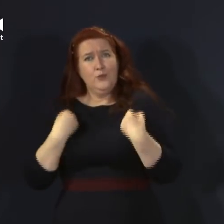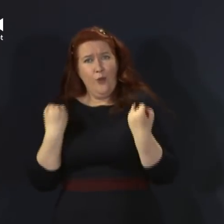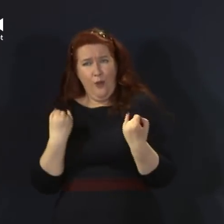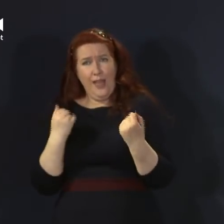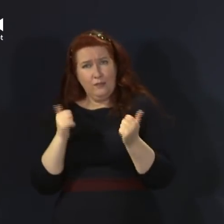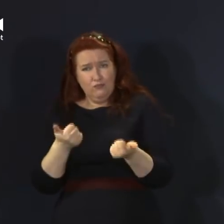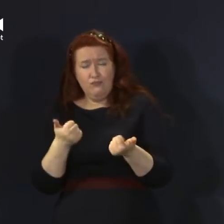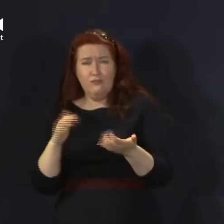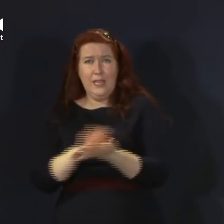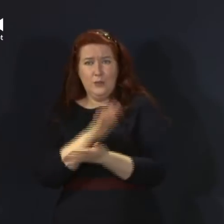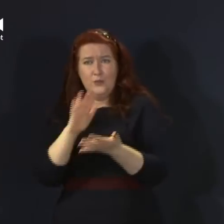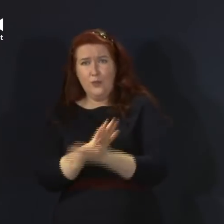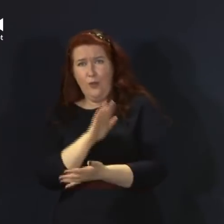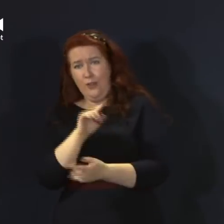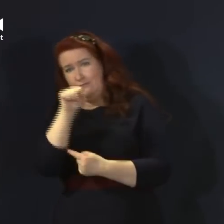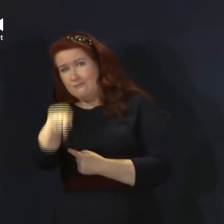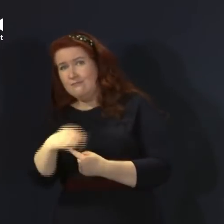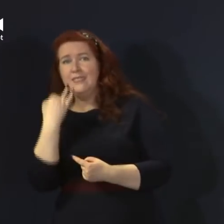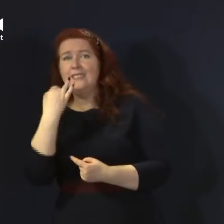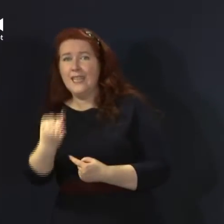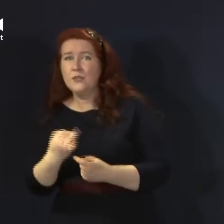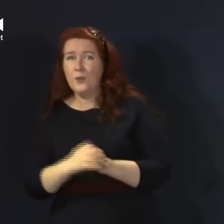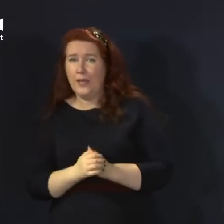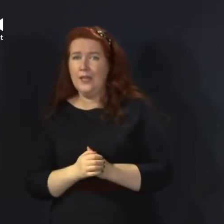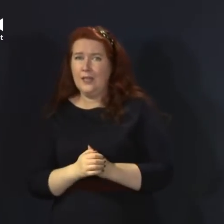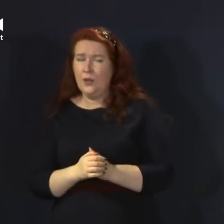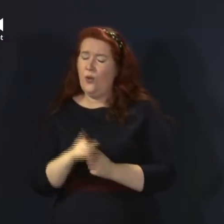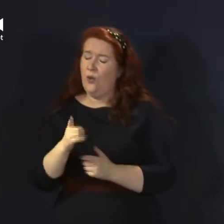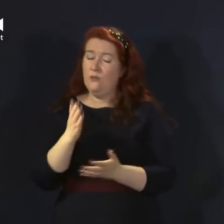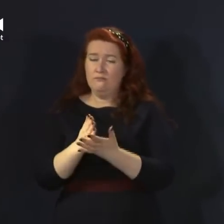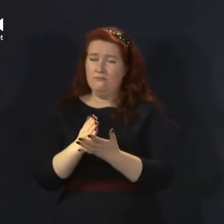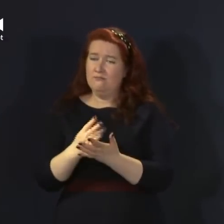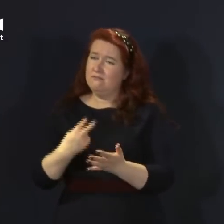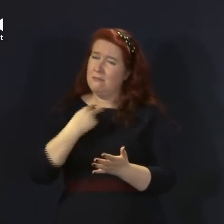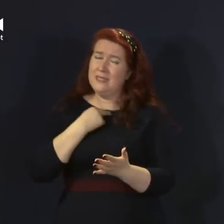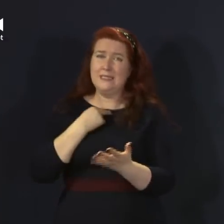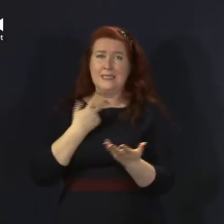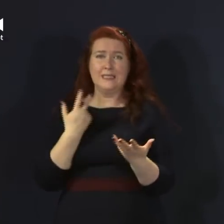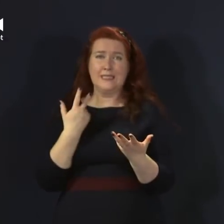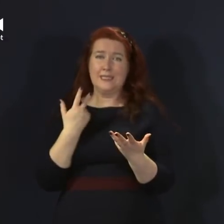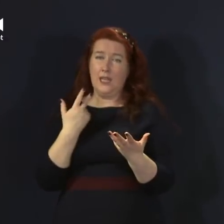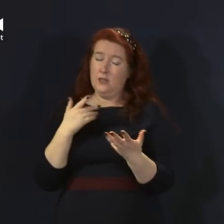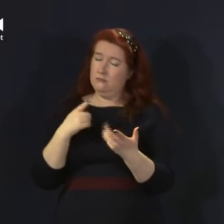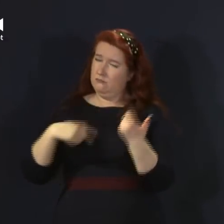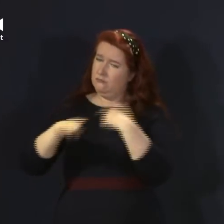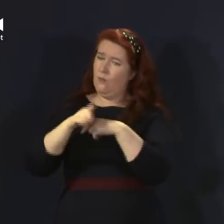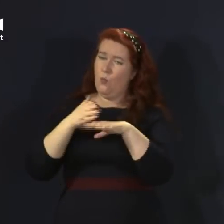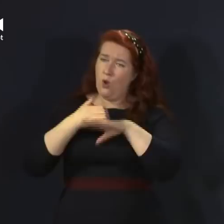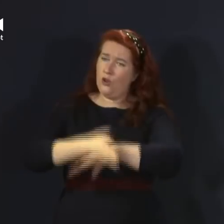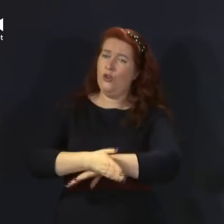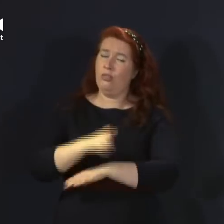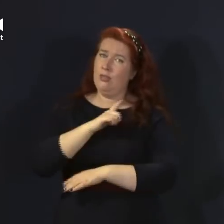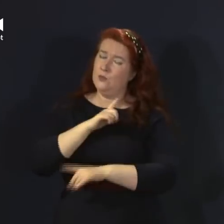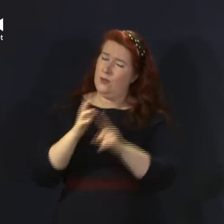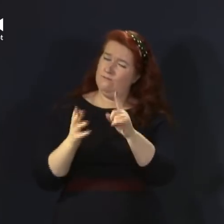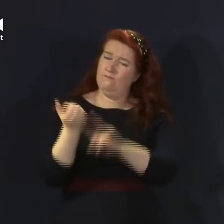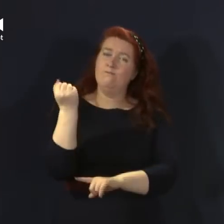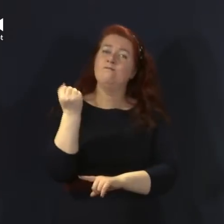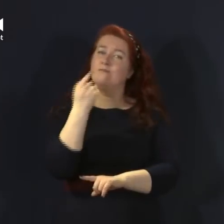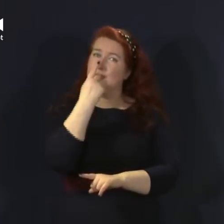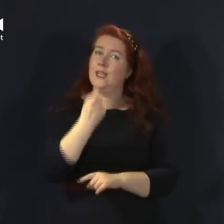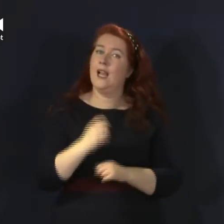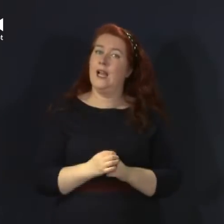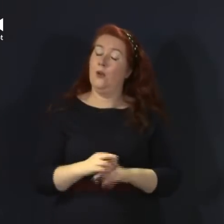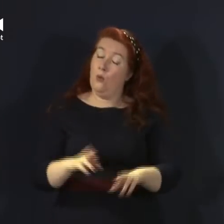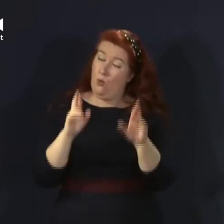come in just under a week's time. They have been greatly missed and they have been hard-earned by all of us. And I hope and expect that they'll